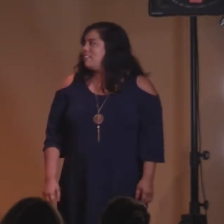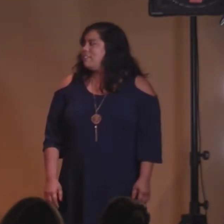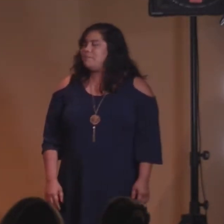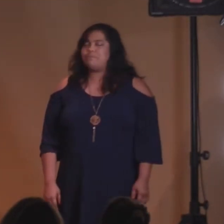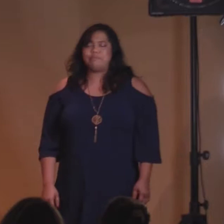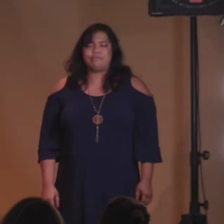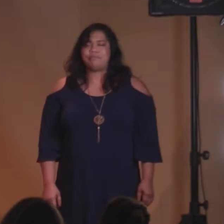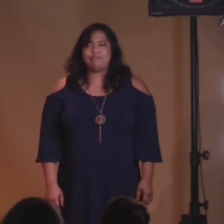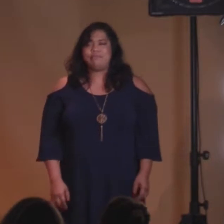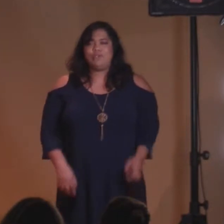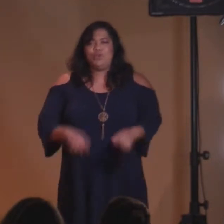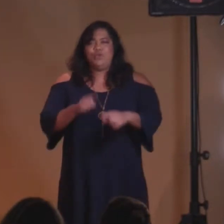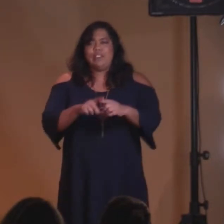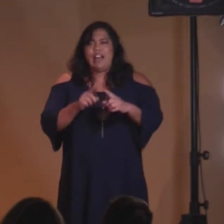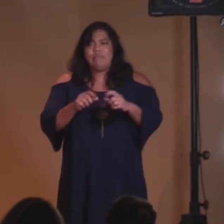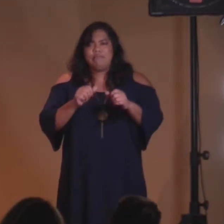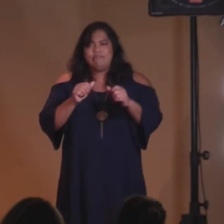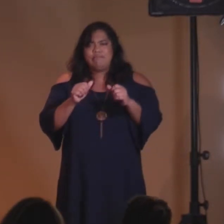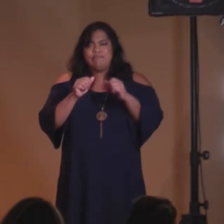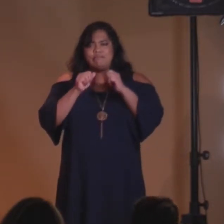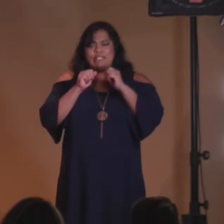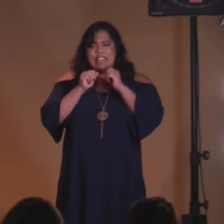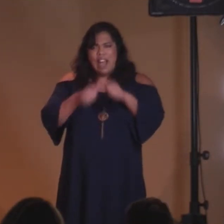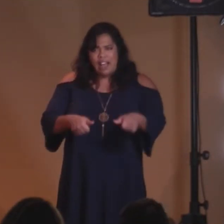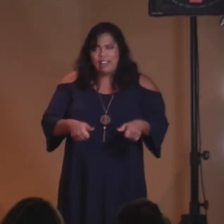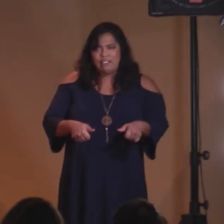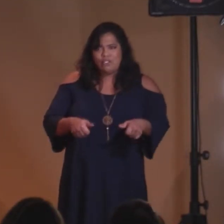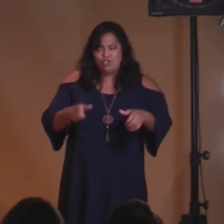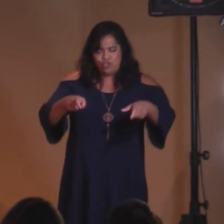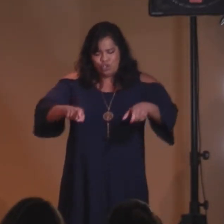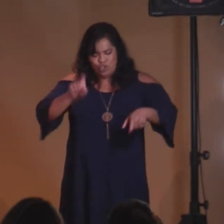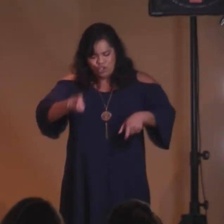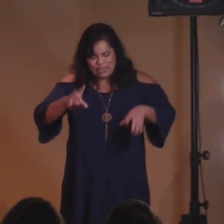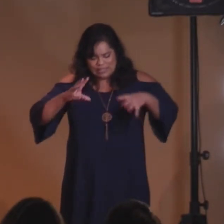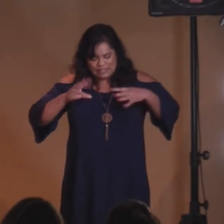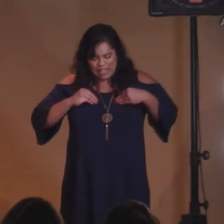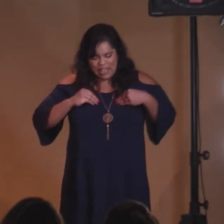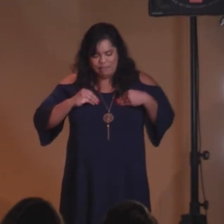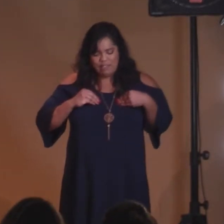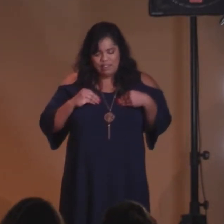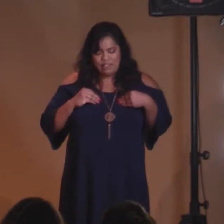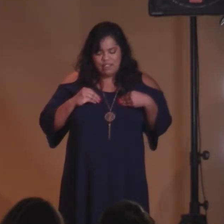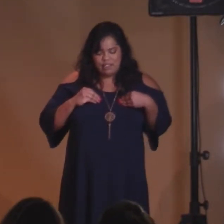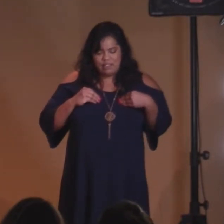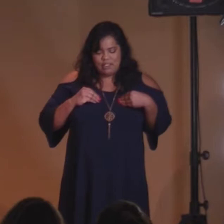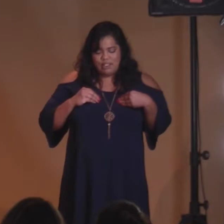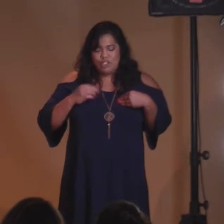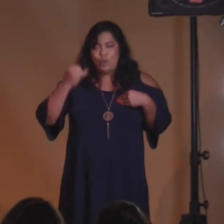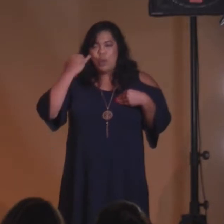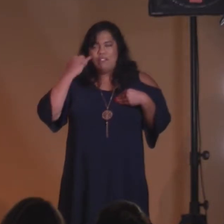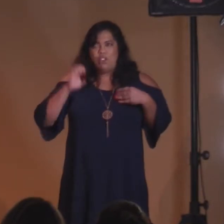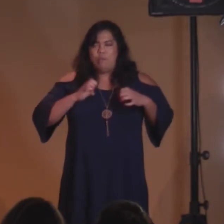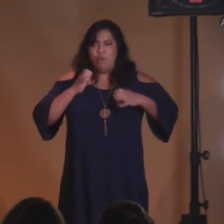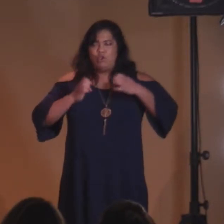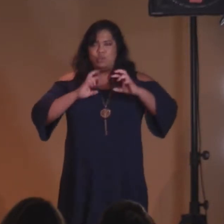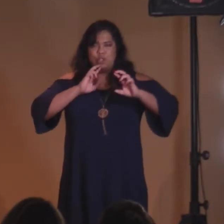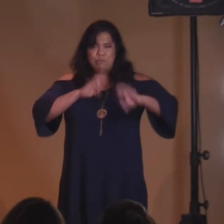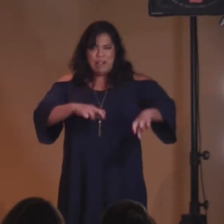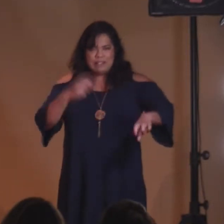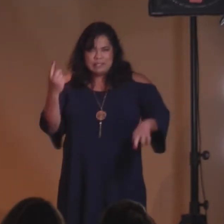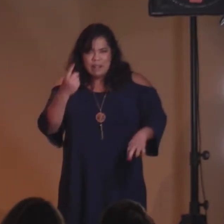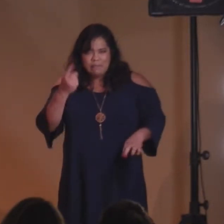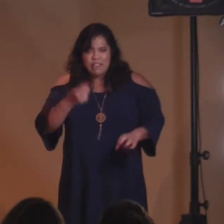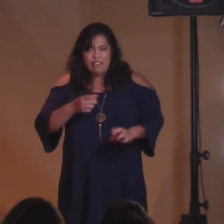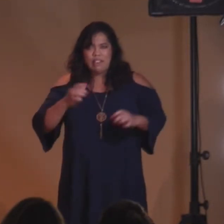Stop denying. Accept it. There are certain things that bring up certain emotional responses. Acknowledge it.